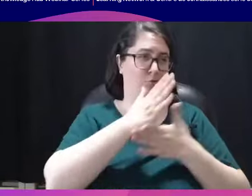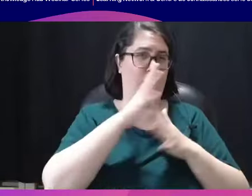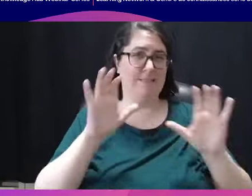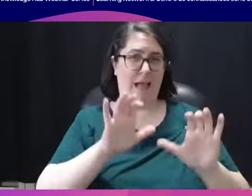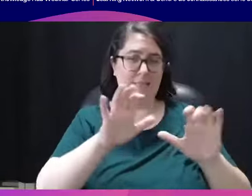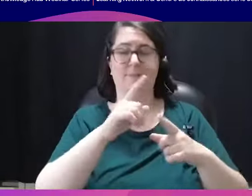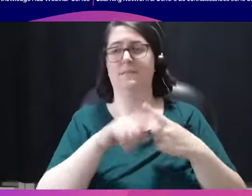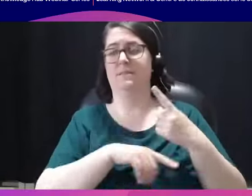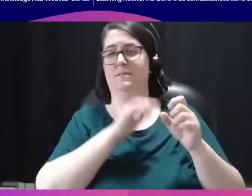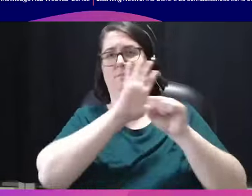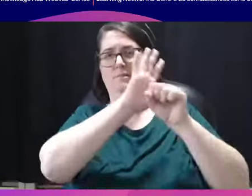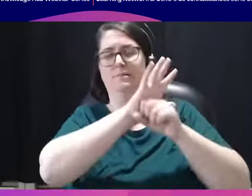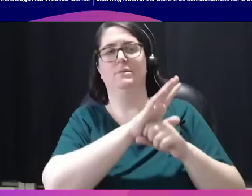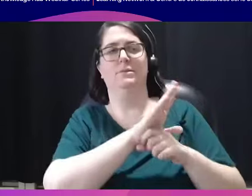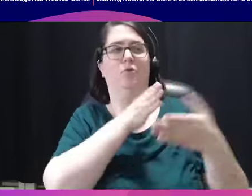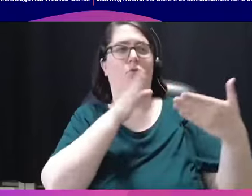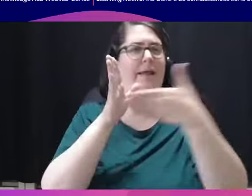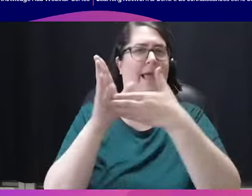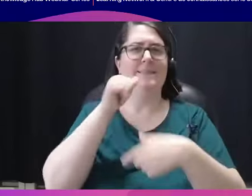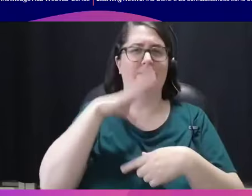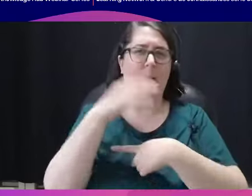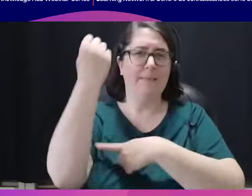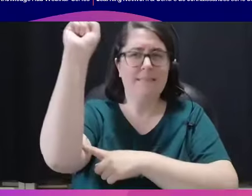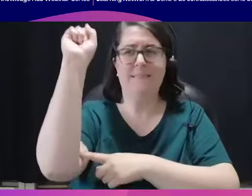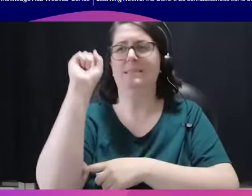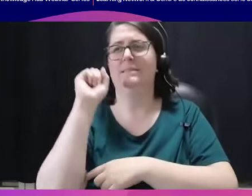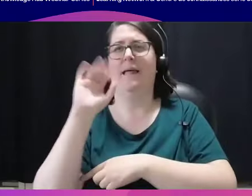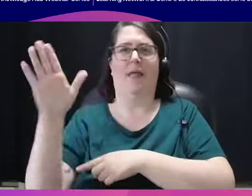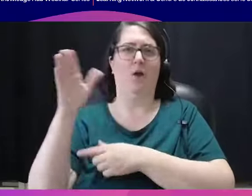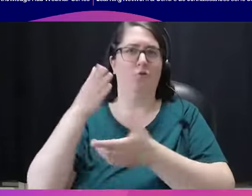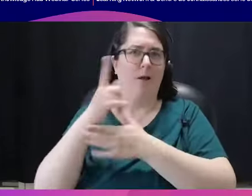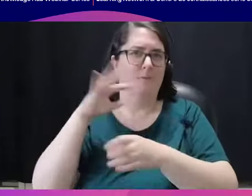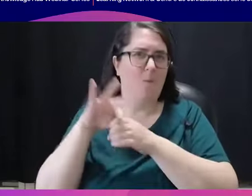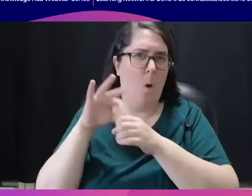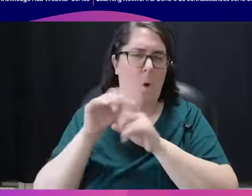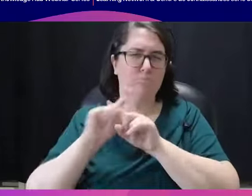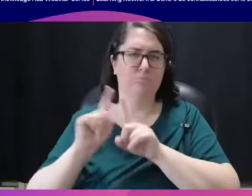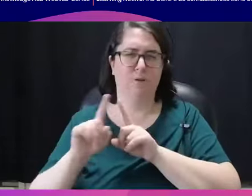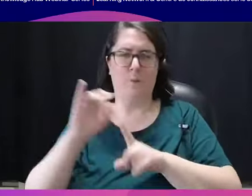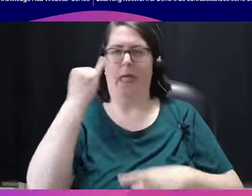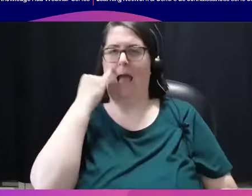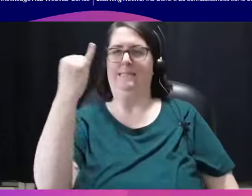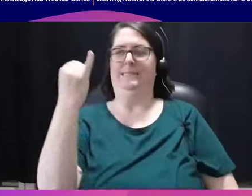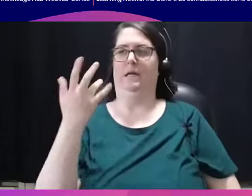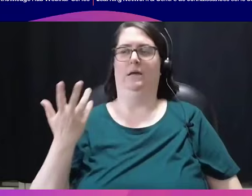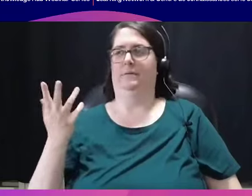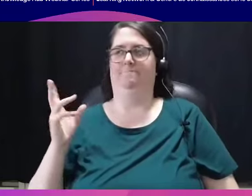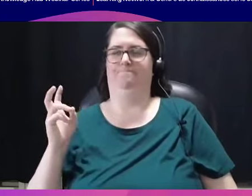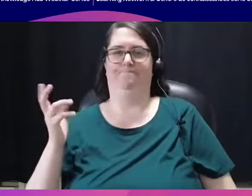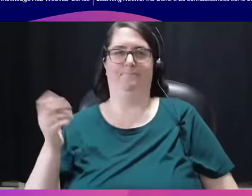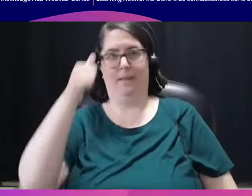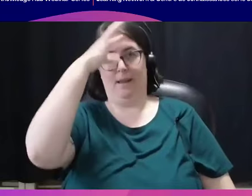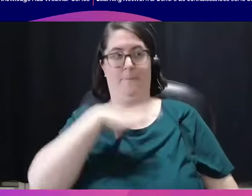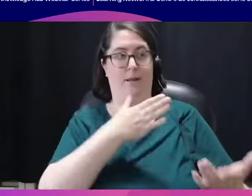like fought against feminist movements and the feminist right to vote. And so I think it's really about this idea that like men's